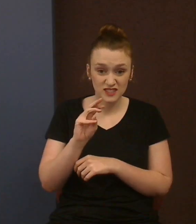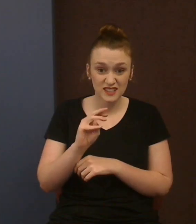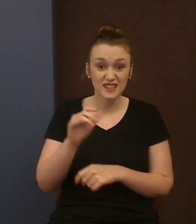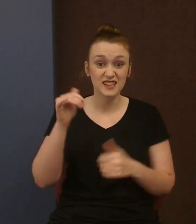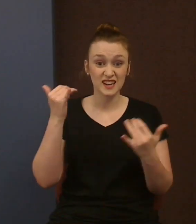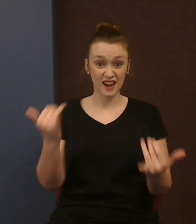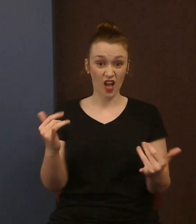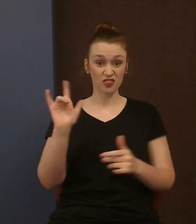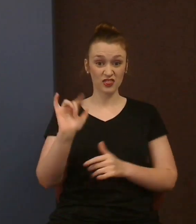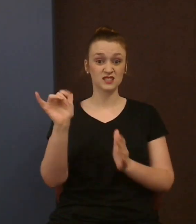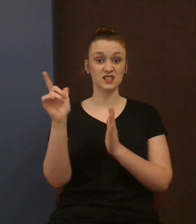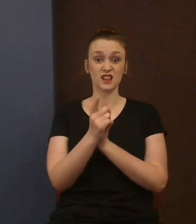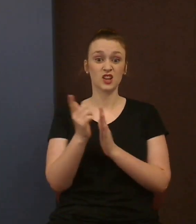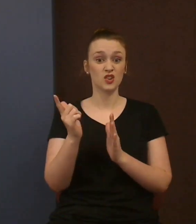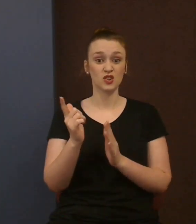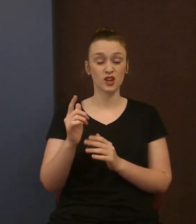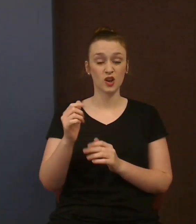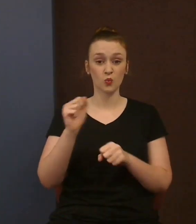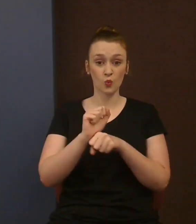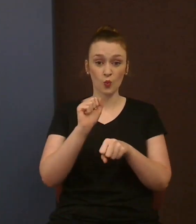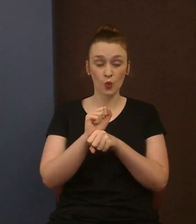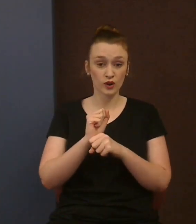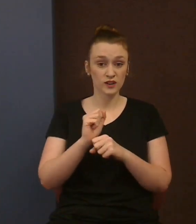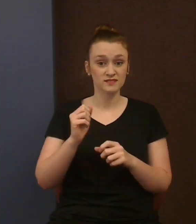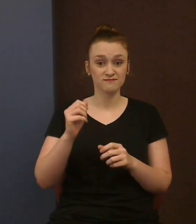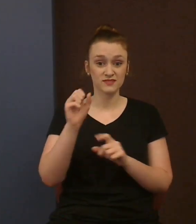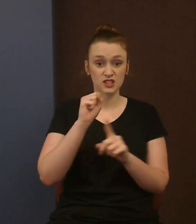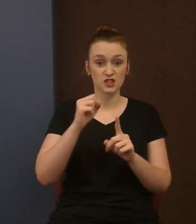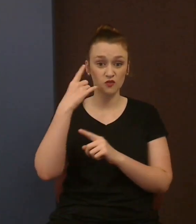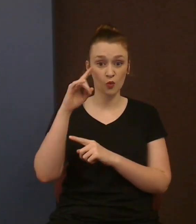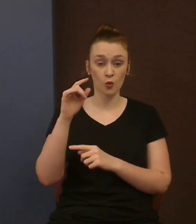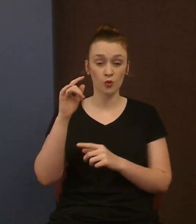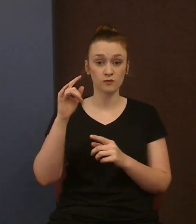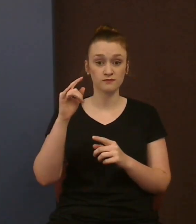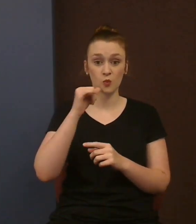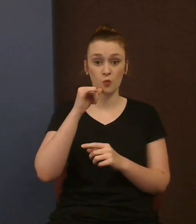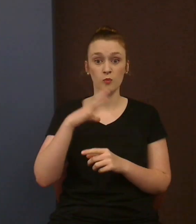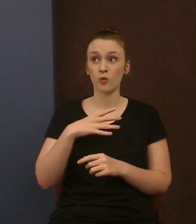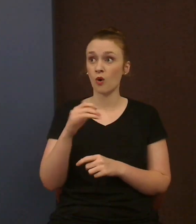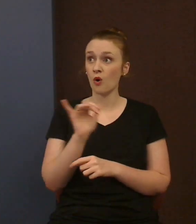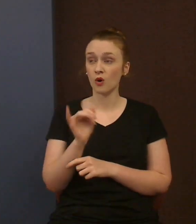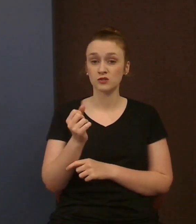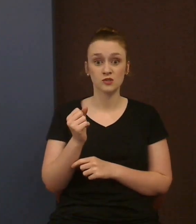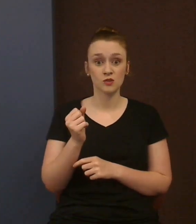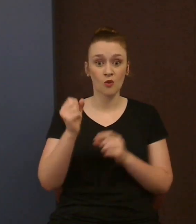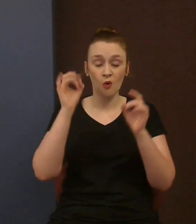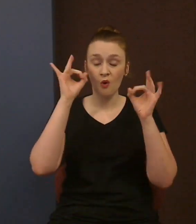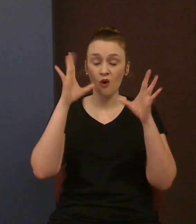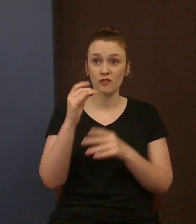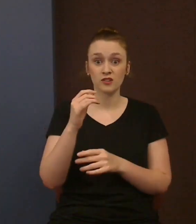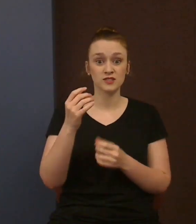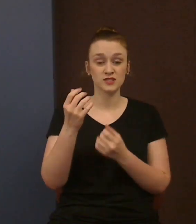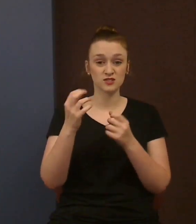conditions for women were also terrible. The Triangle Fire that took place in 1911 ended up